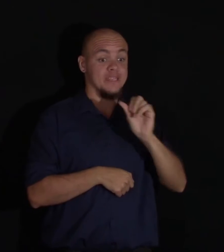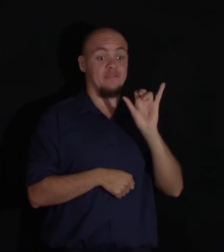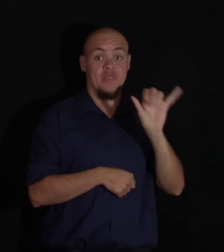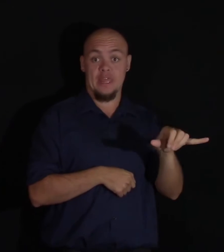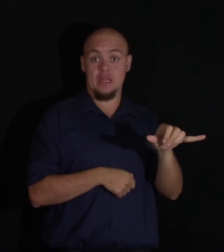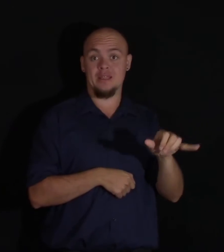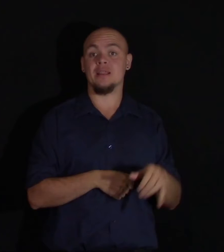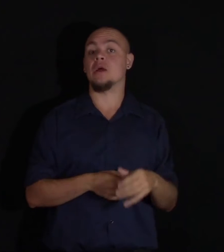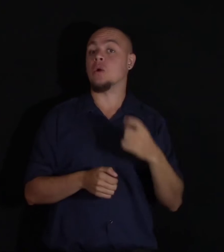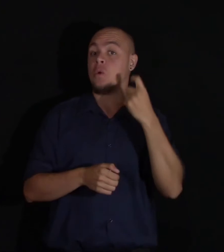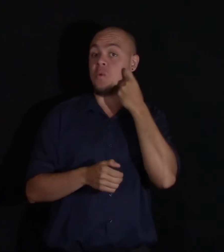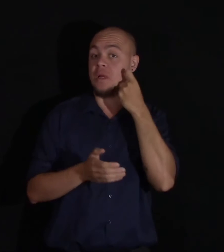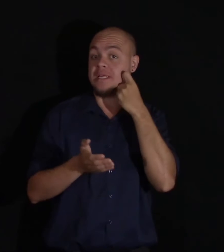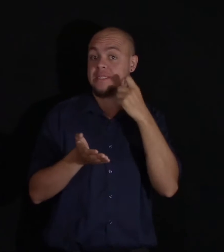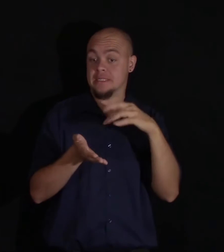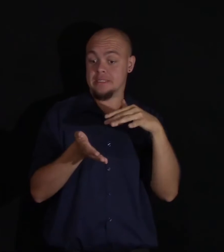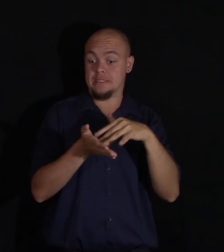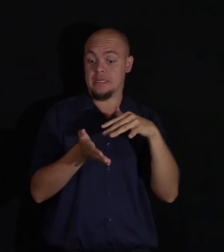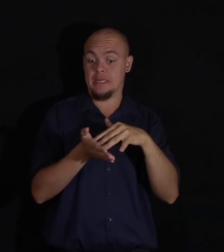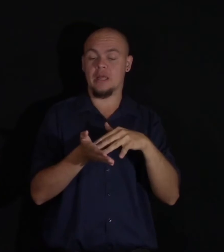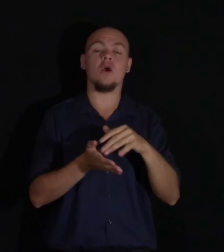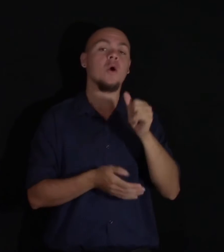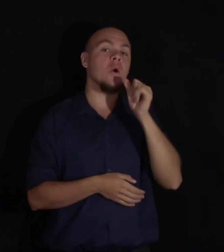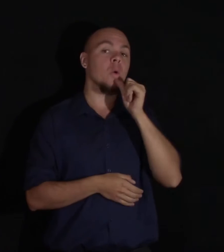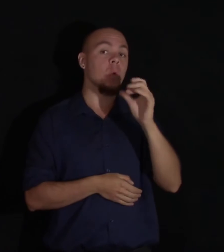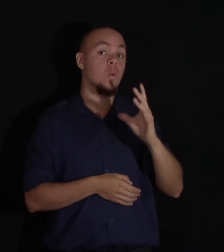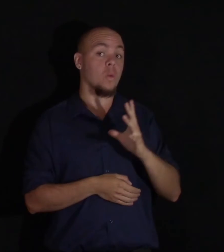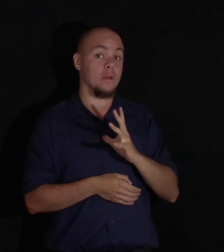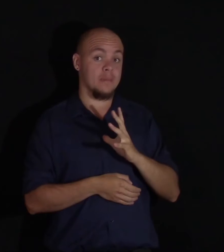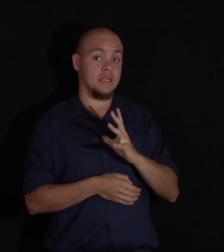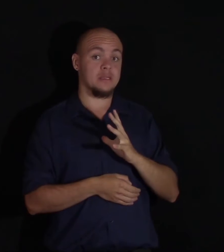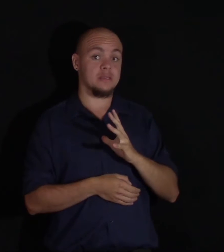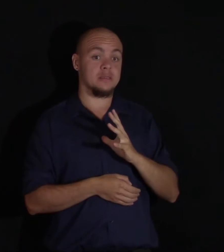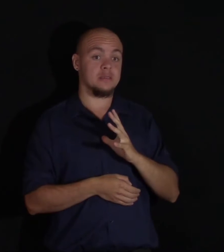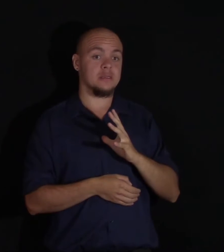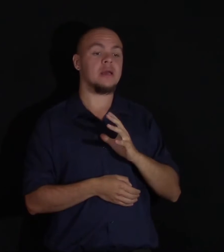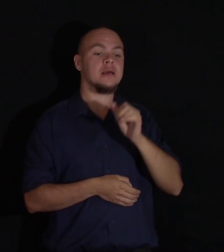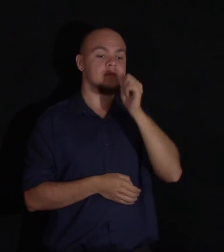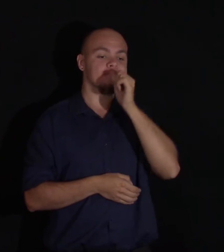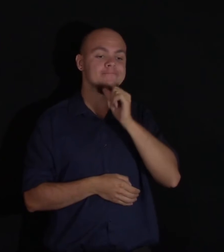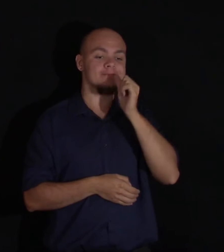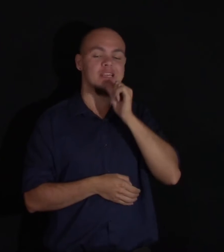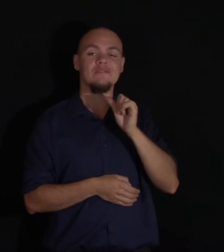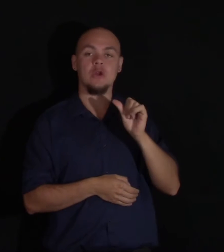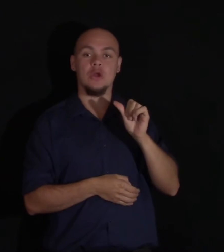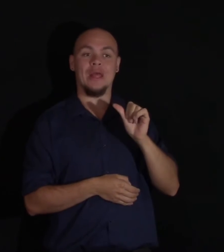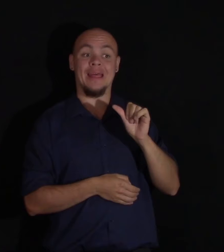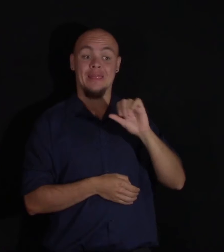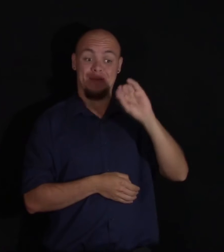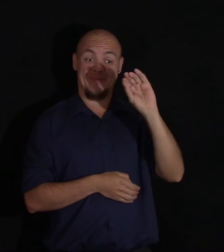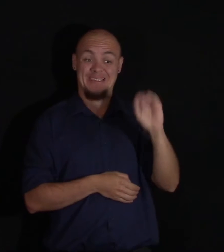recent studies have shown that women actually suffer from imposter syndrome at an even higher rate.